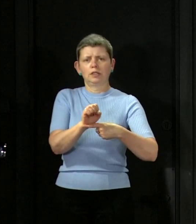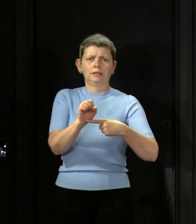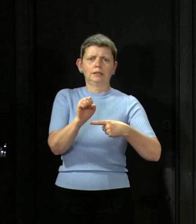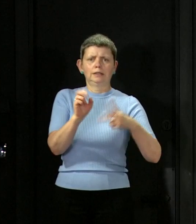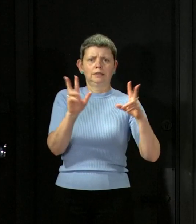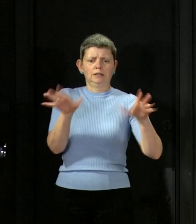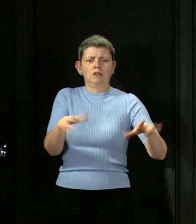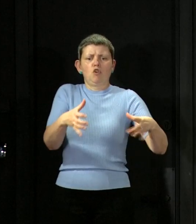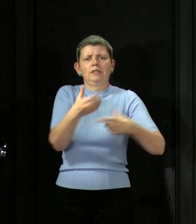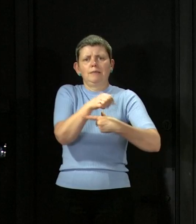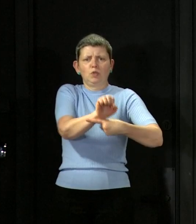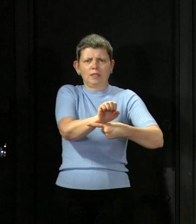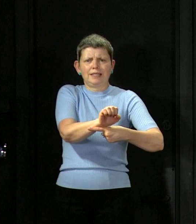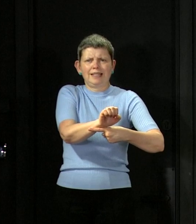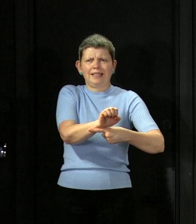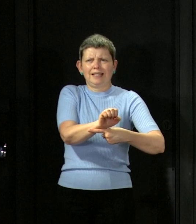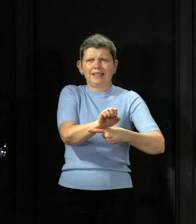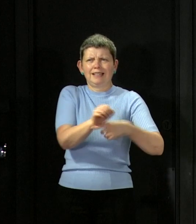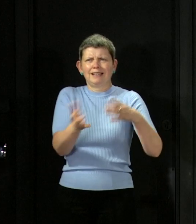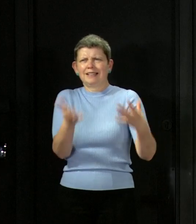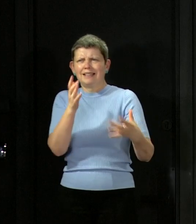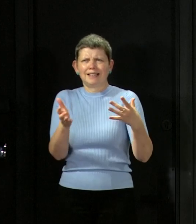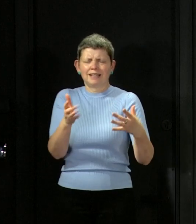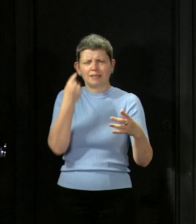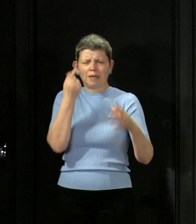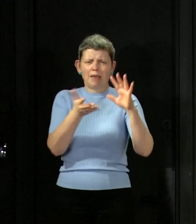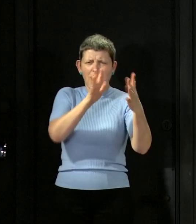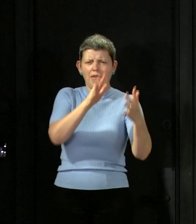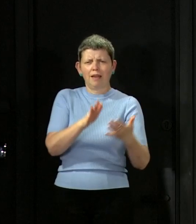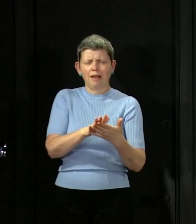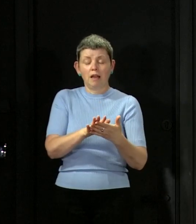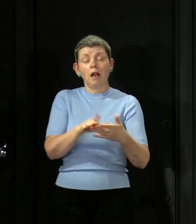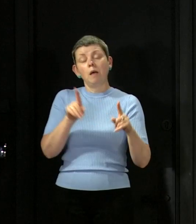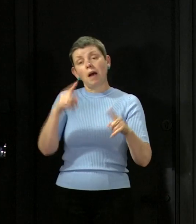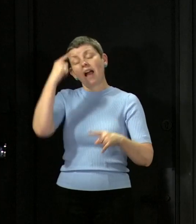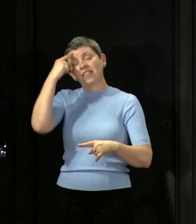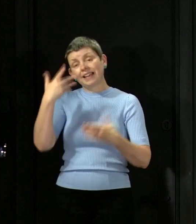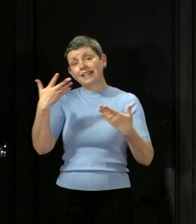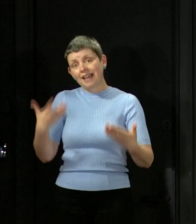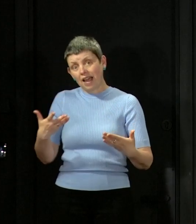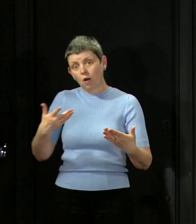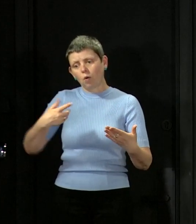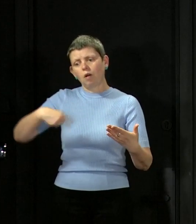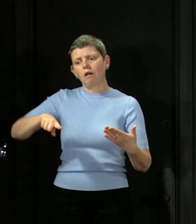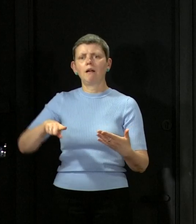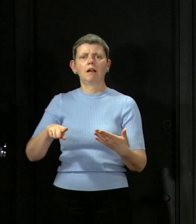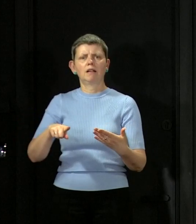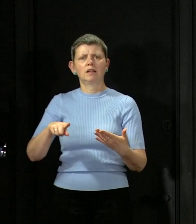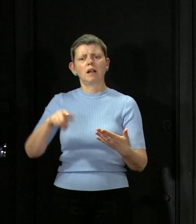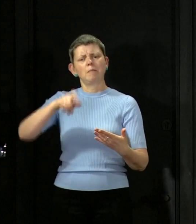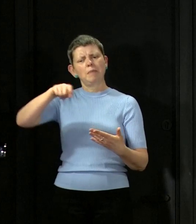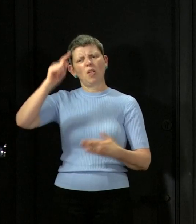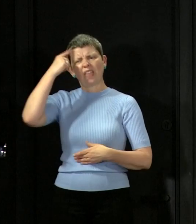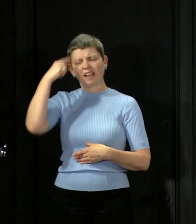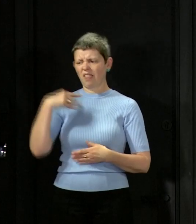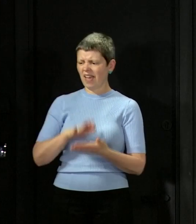been, I think, sort of, we've got to a point where it is read and understood to mean that, you know, governments are just happy to let a virus run